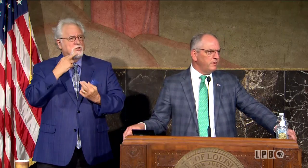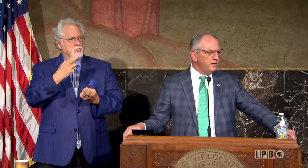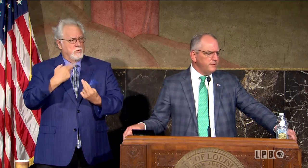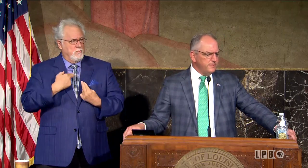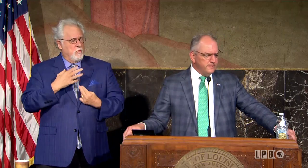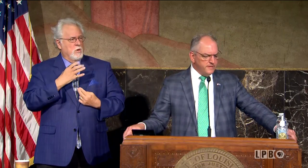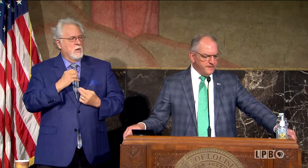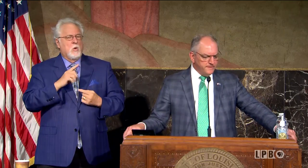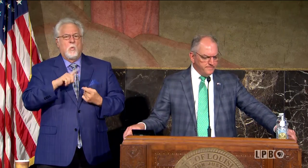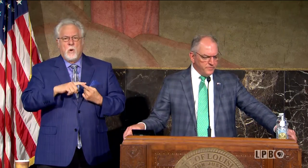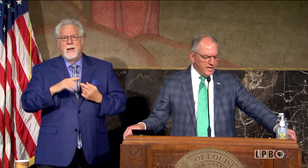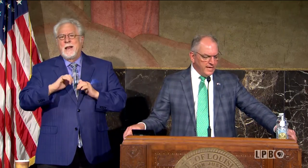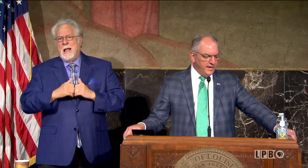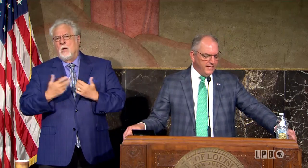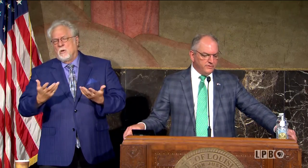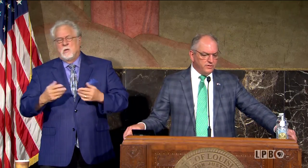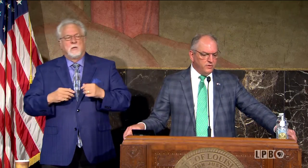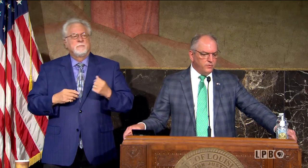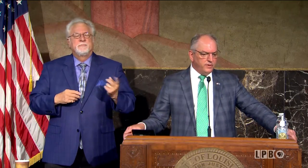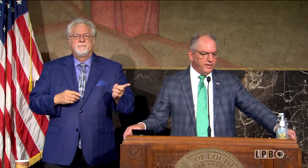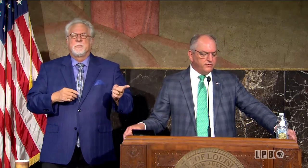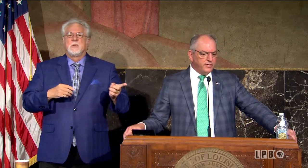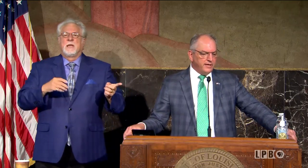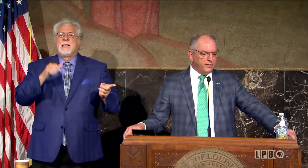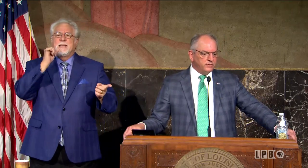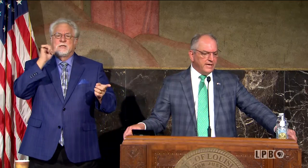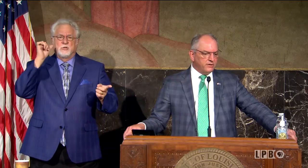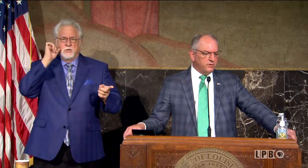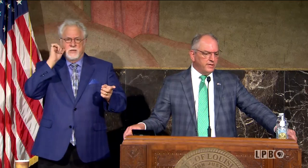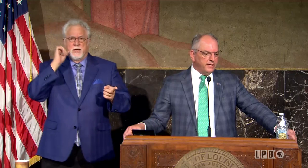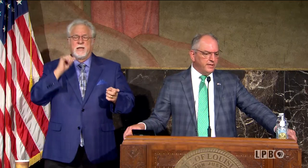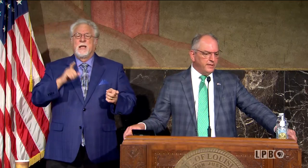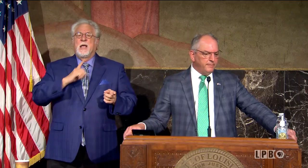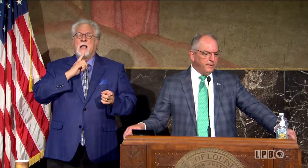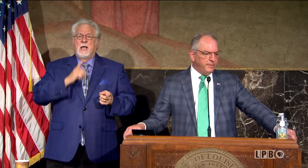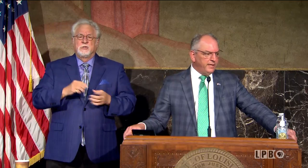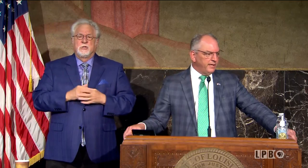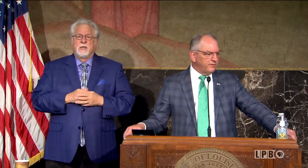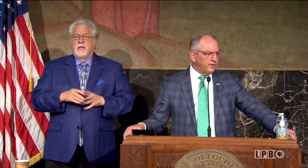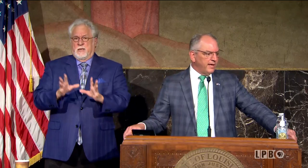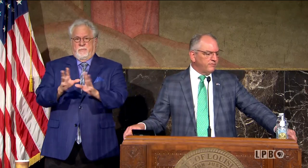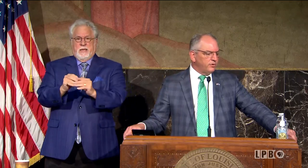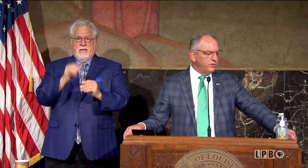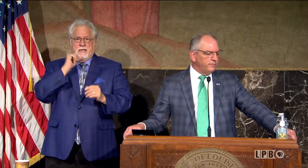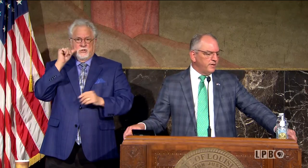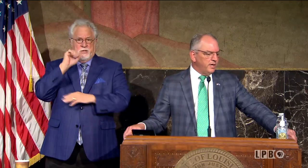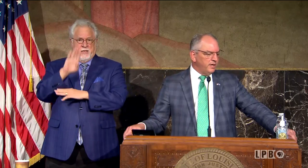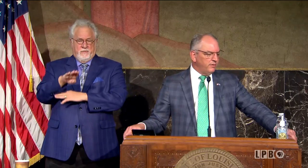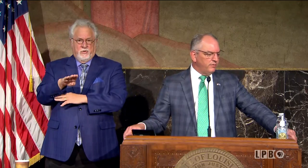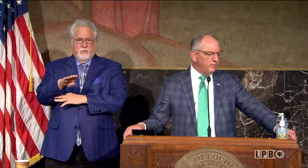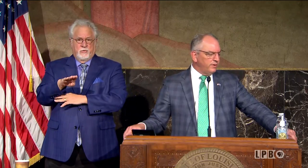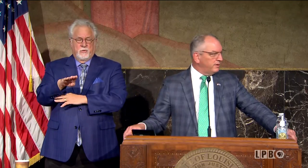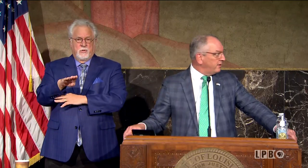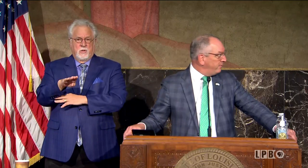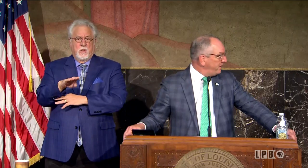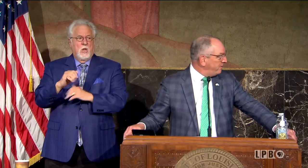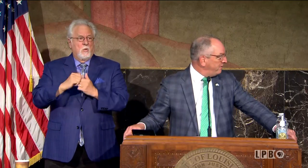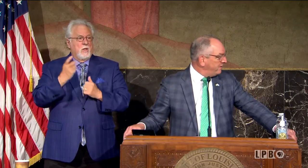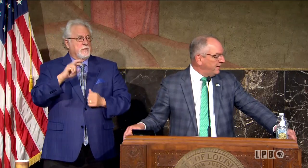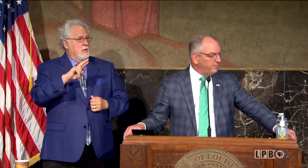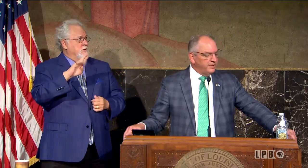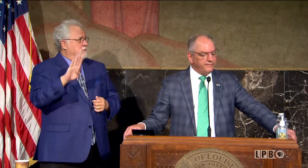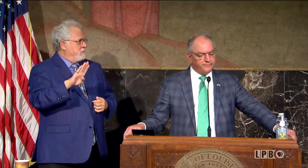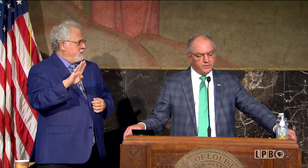and when and how and that sort of thing? Yeah, so yesterday there was actually a meeting yesterday afternoon with Dr.